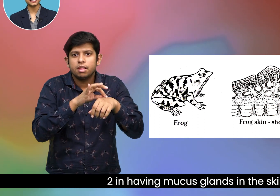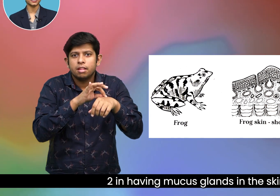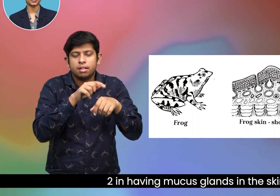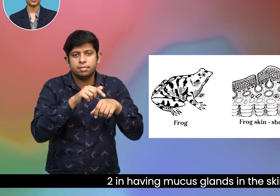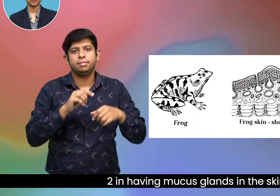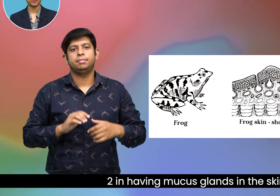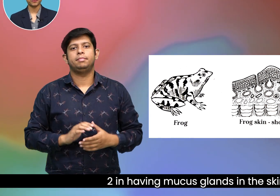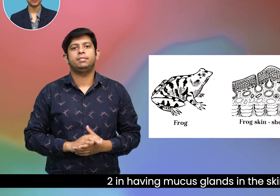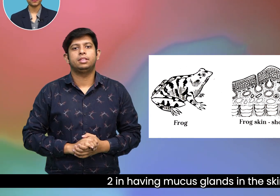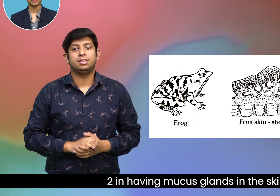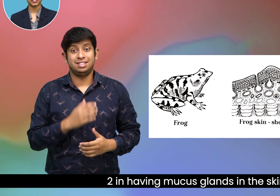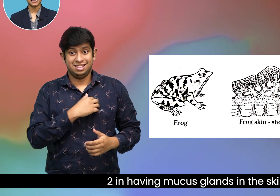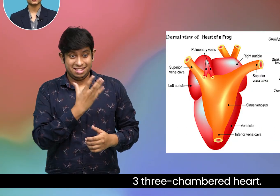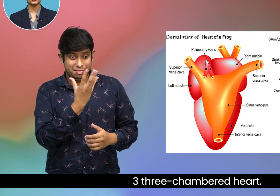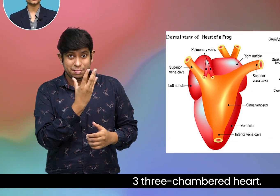in the skin.